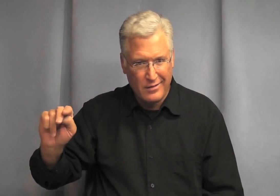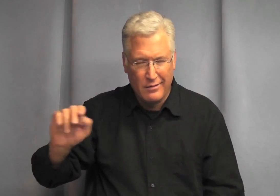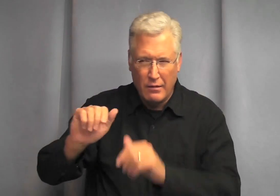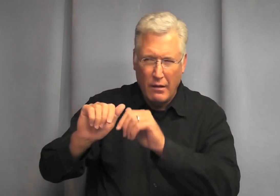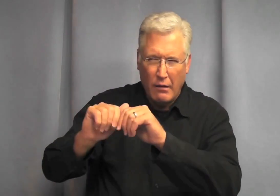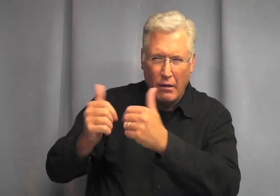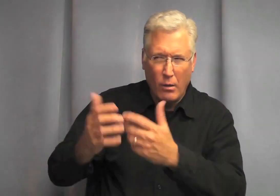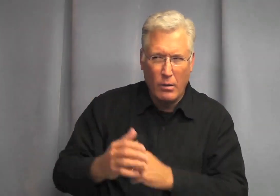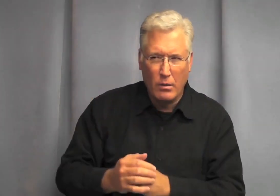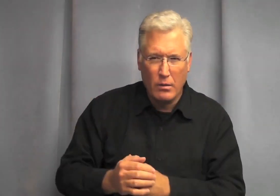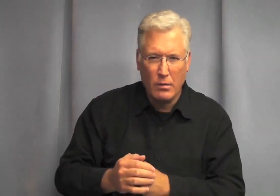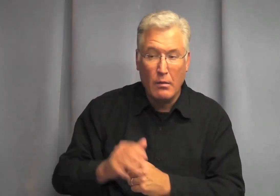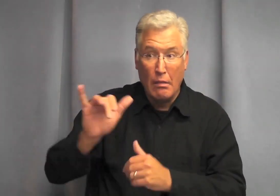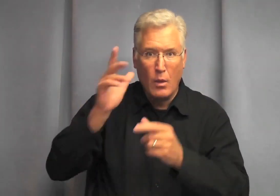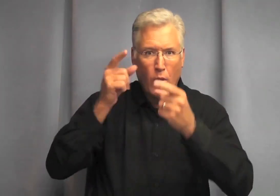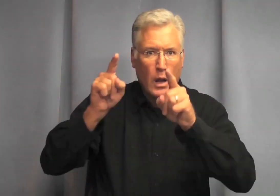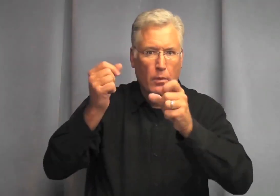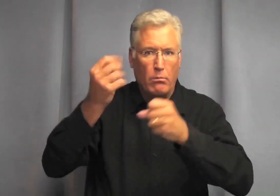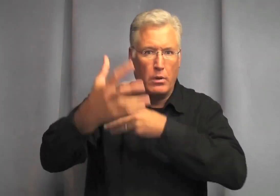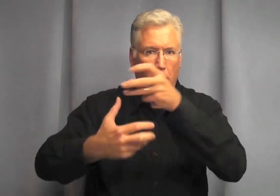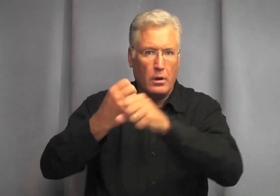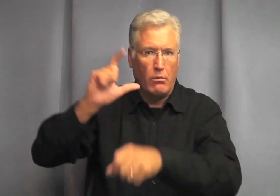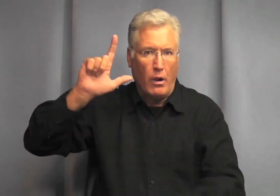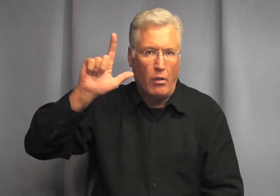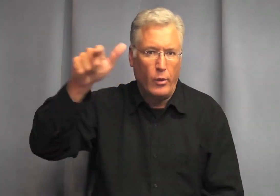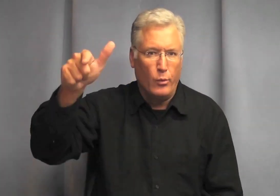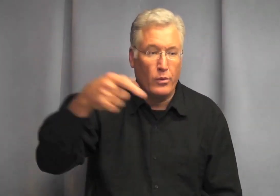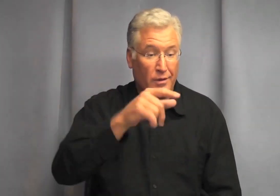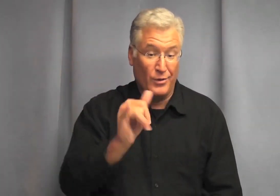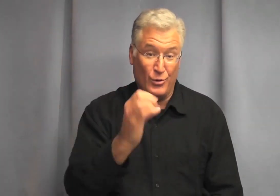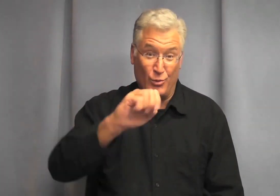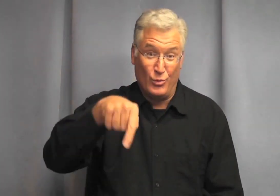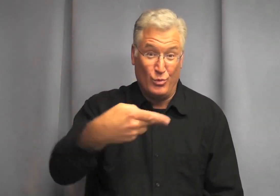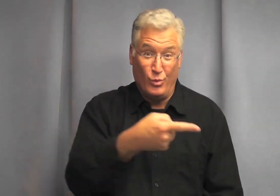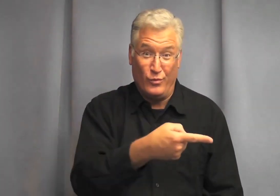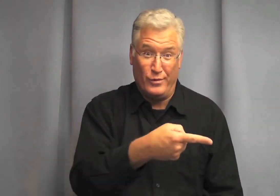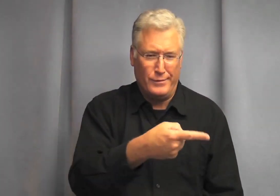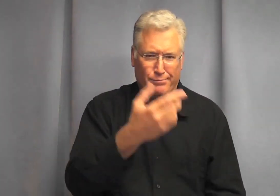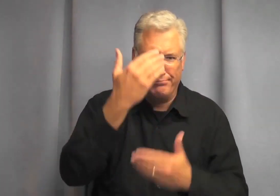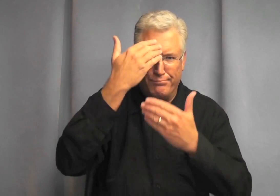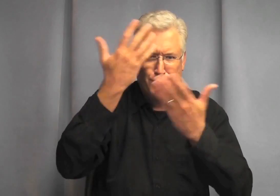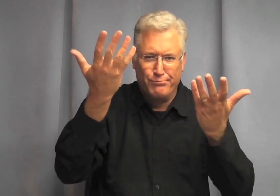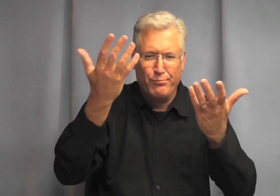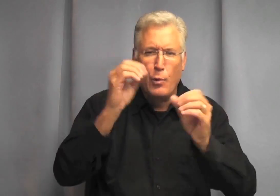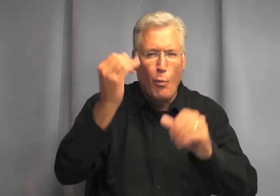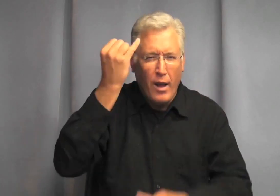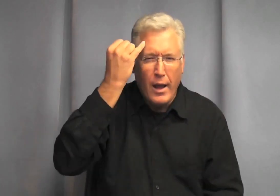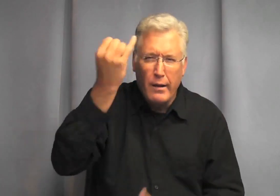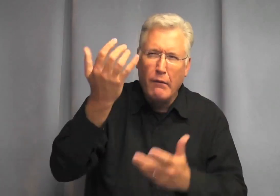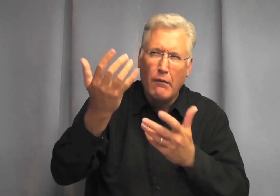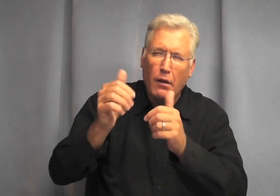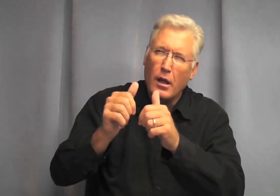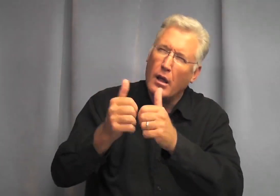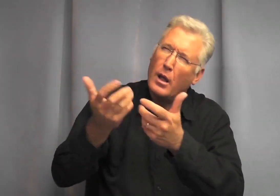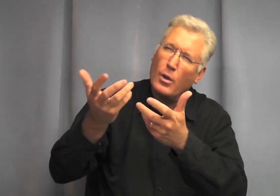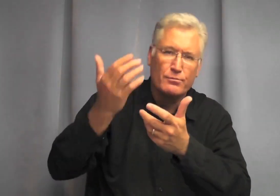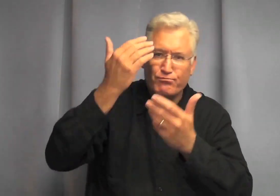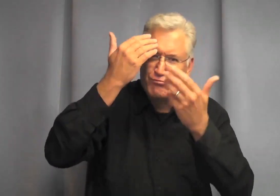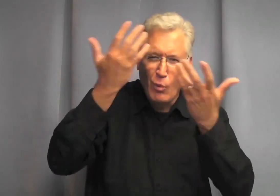people, and he knew it was the promised land that was meant for them to be in Canaan, that God had promised to them. He didn't know how things were going